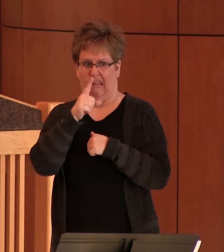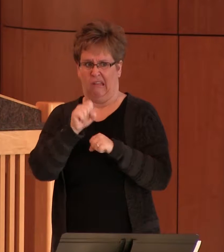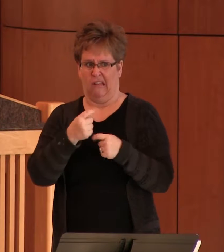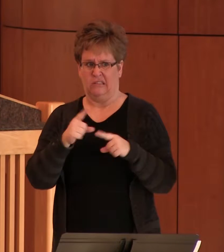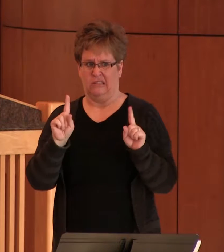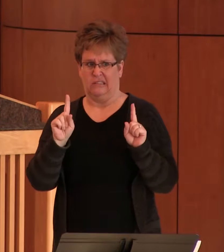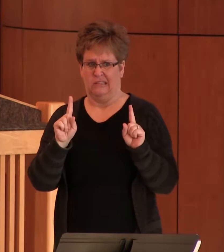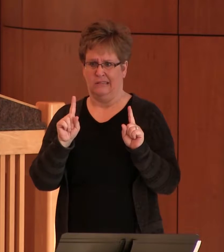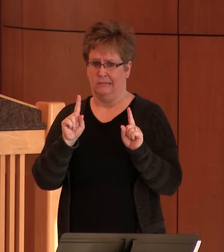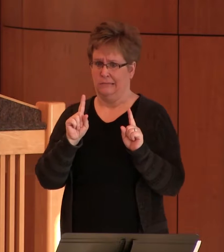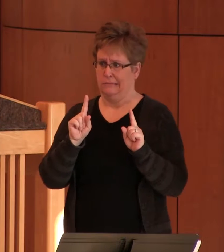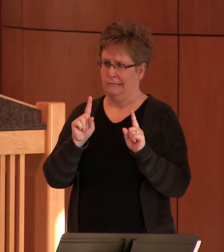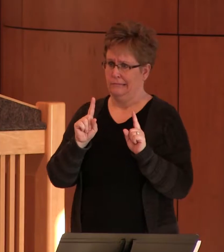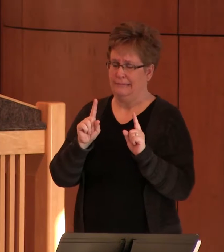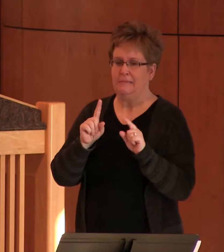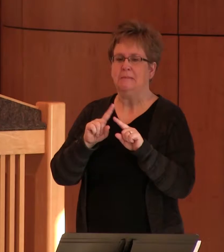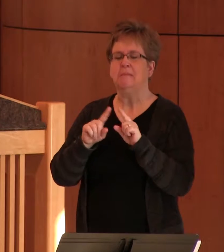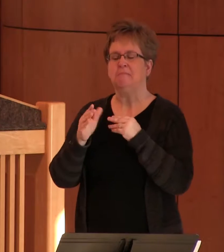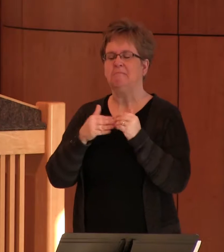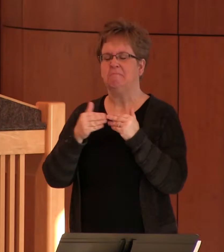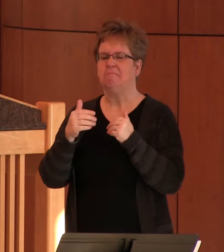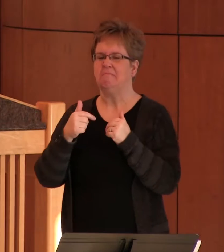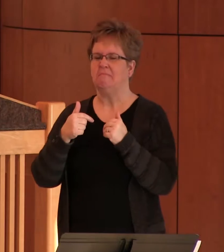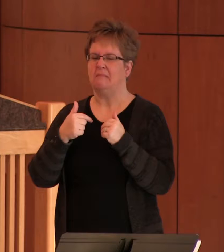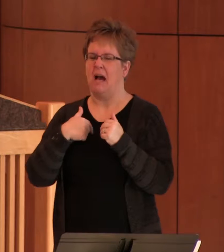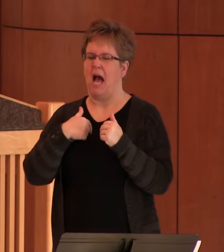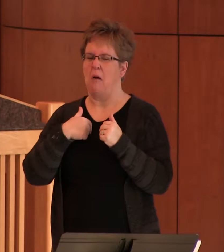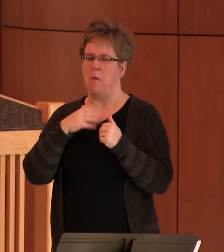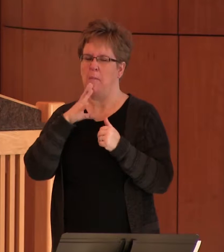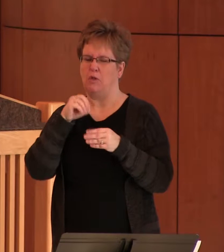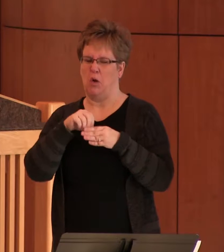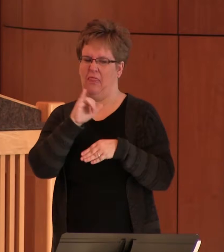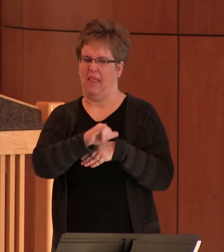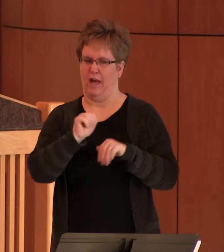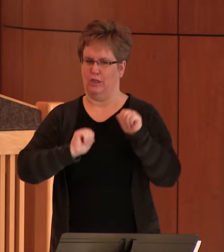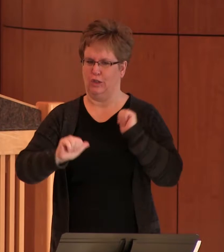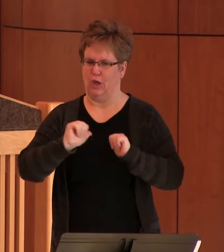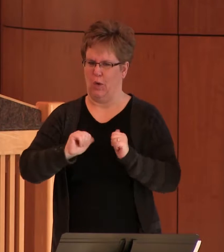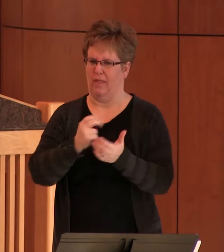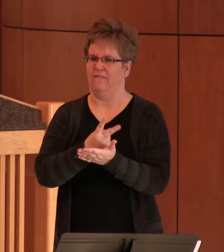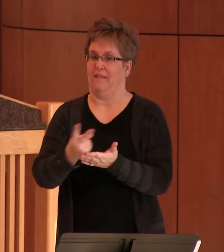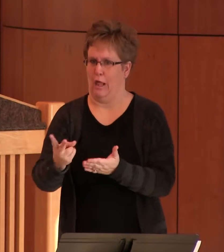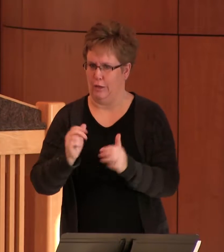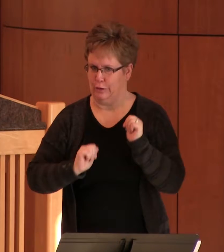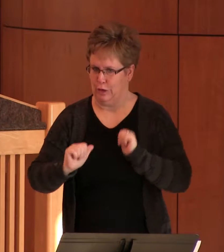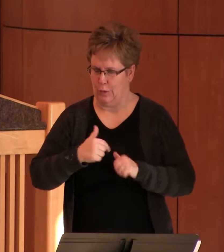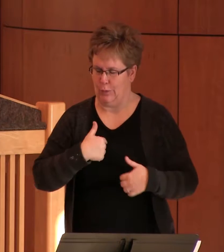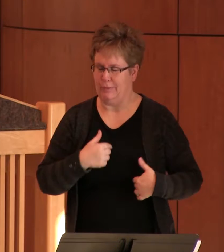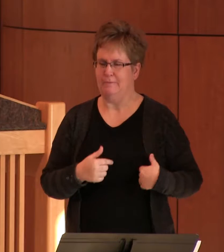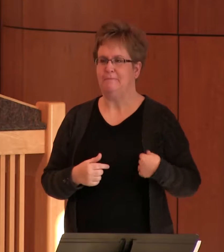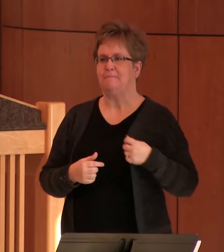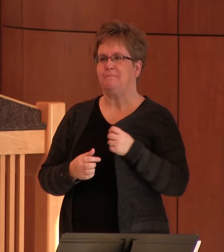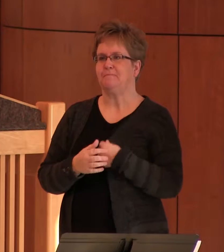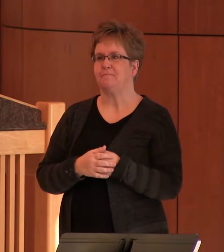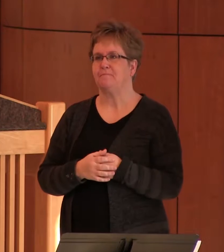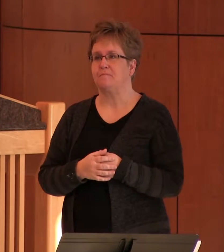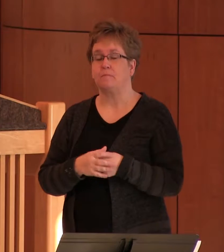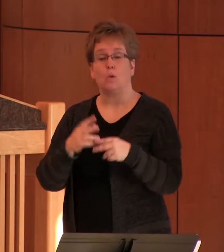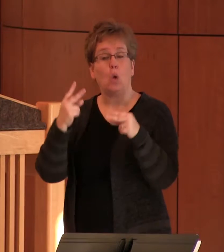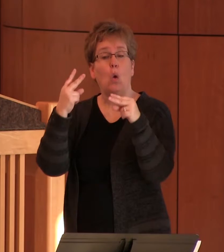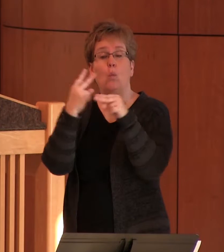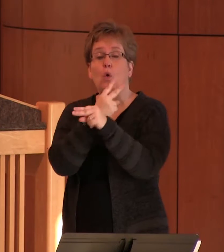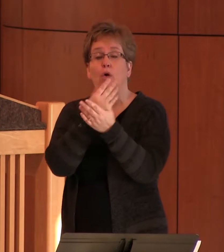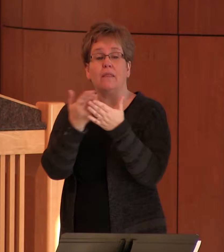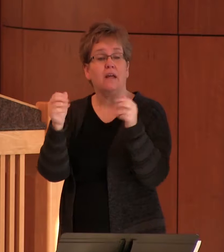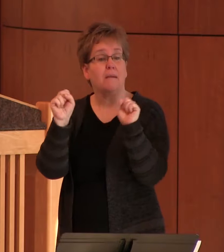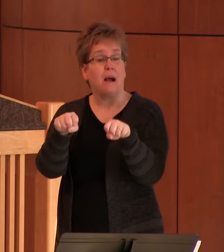do this? I'm pretty sure that was going to be me. And the worst thing